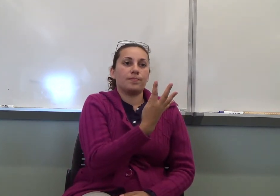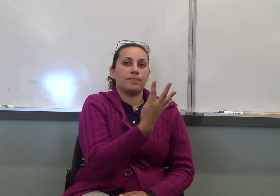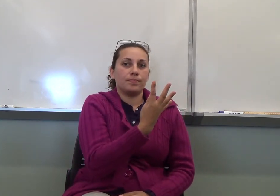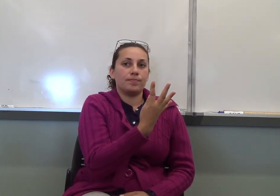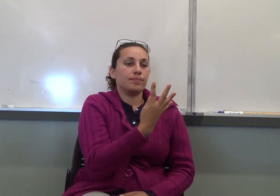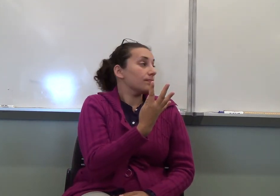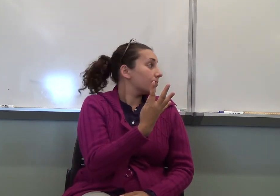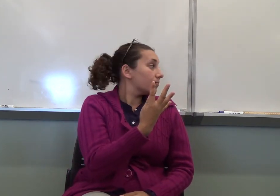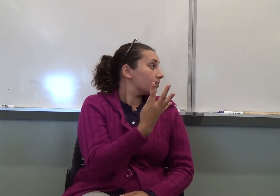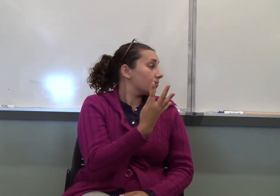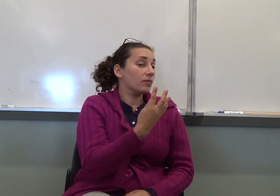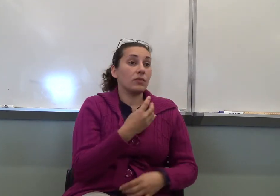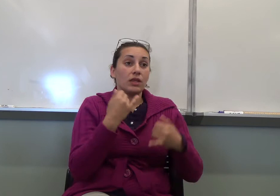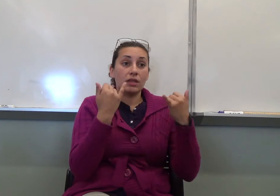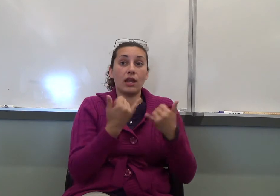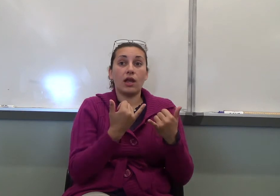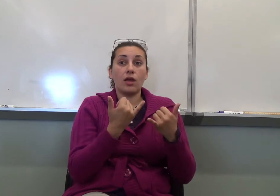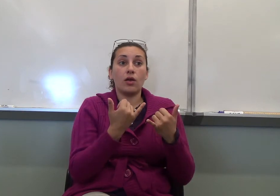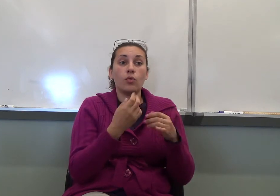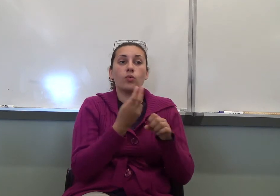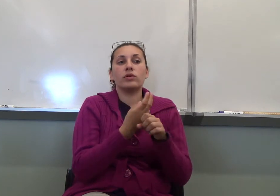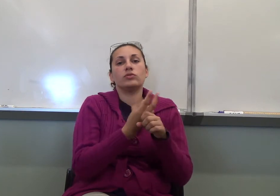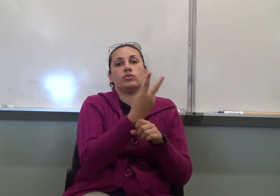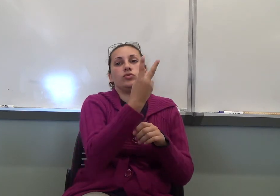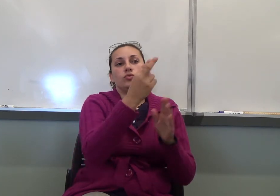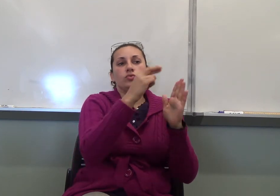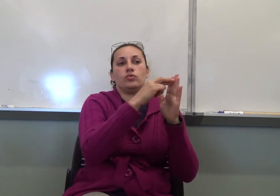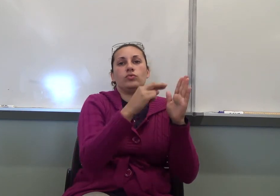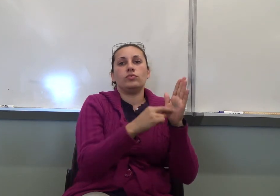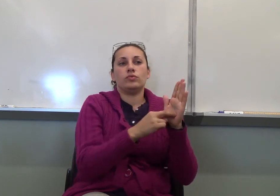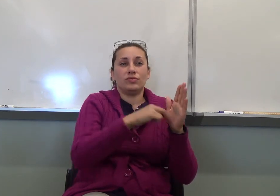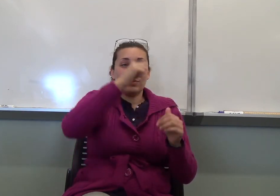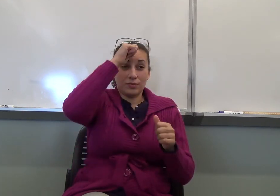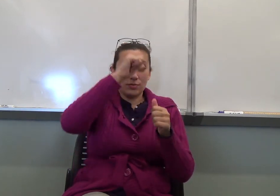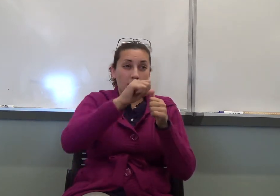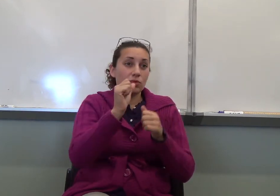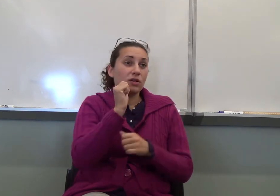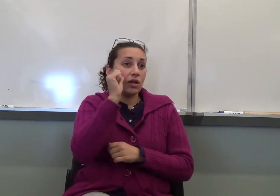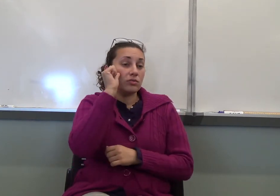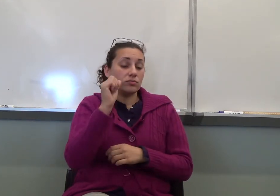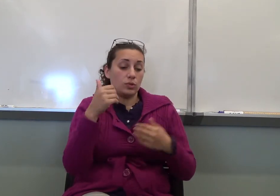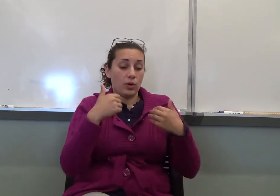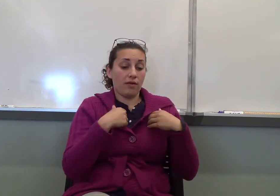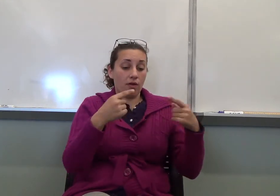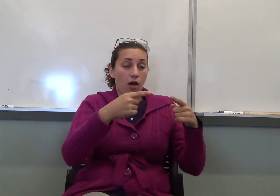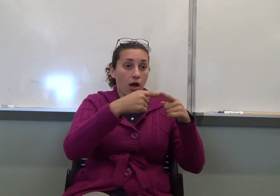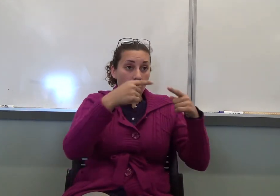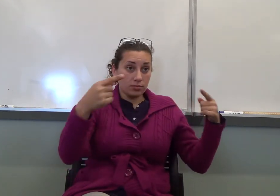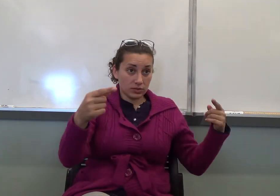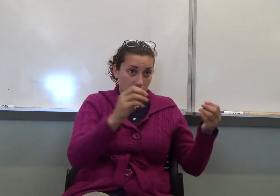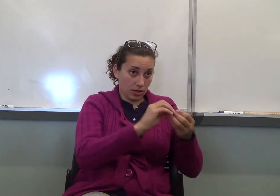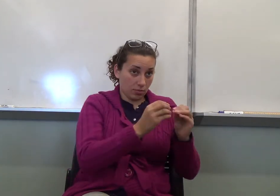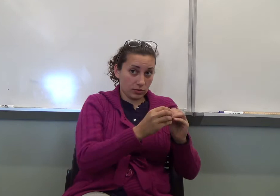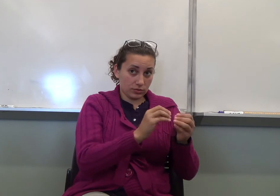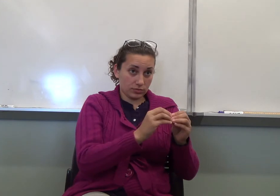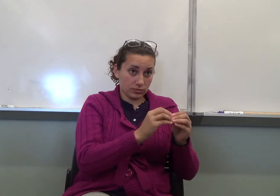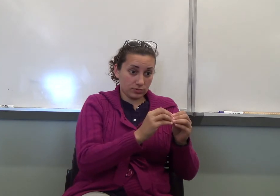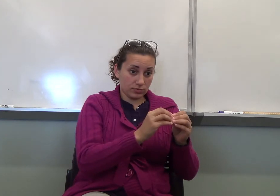Now we go back to the two rules. And the true rules from yesterday are, if you've got opposite numbers, you subtract smaller absolute value